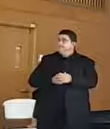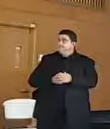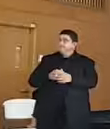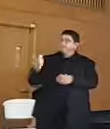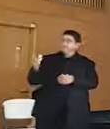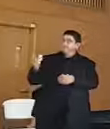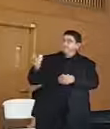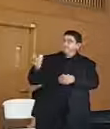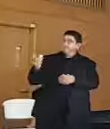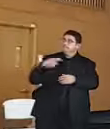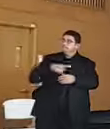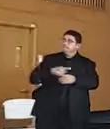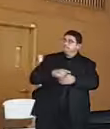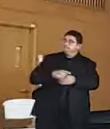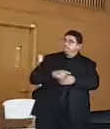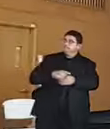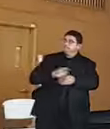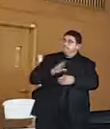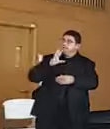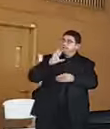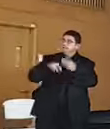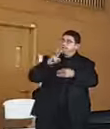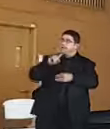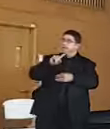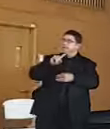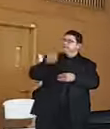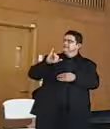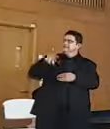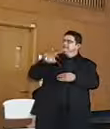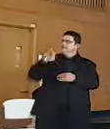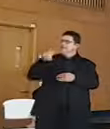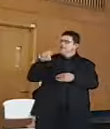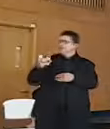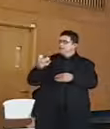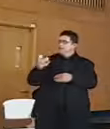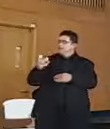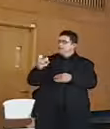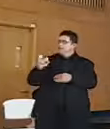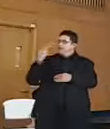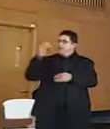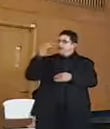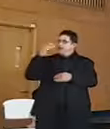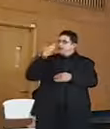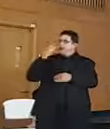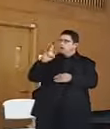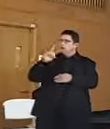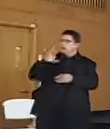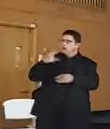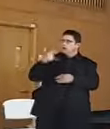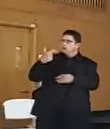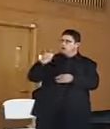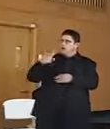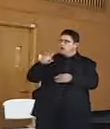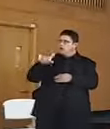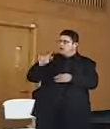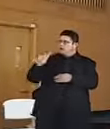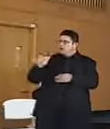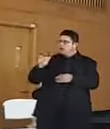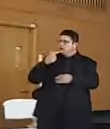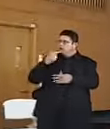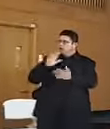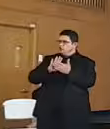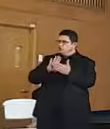appropriately. I have a question. Let's talk about the zip codes. I know we keep going on with Dr. Norris and said the school year is in jeopardy, but